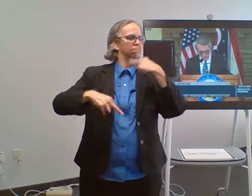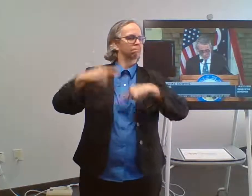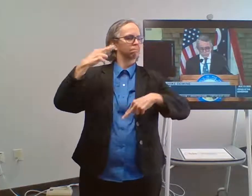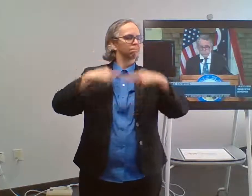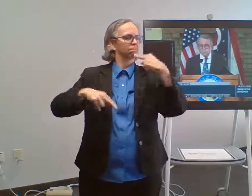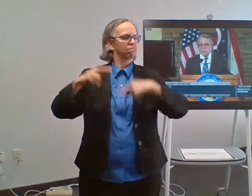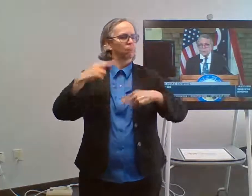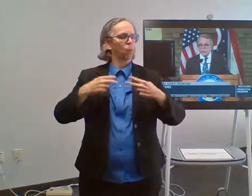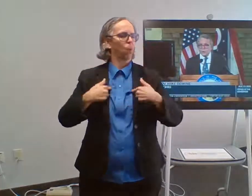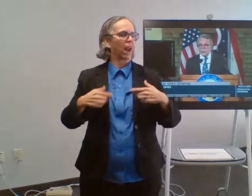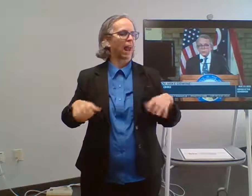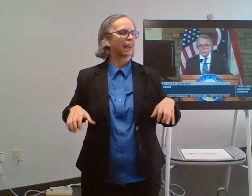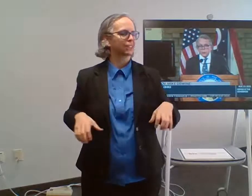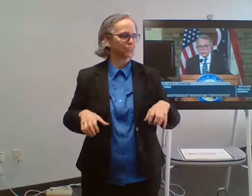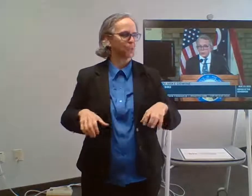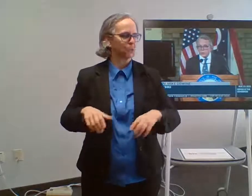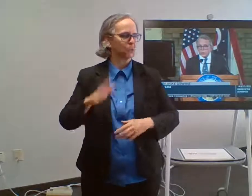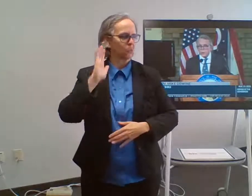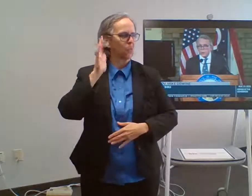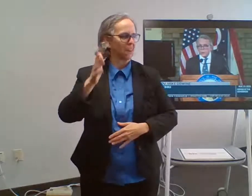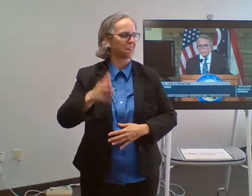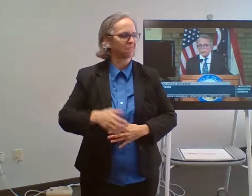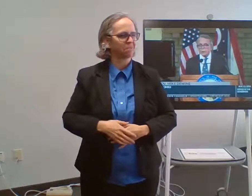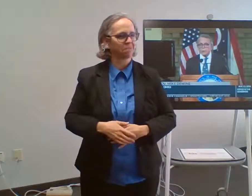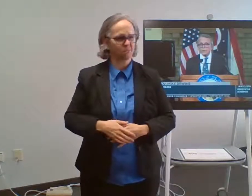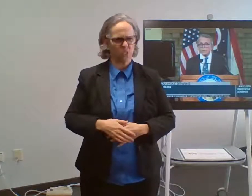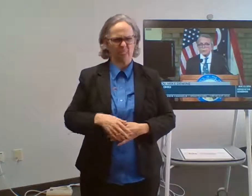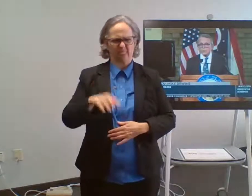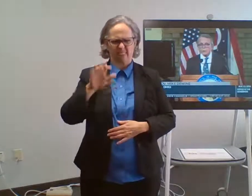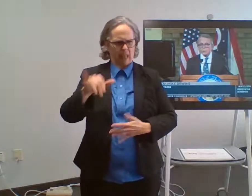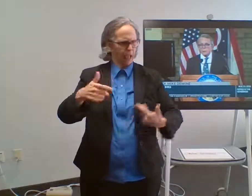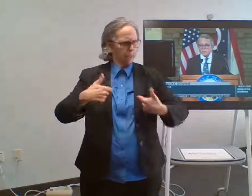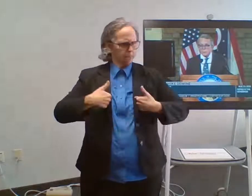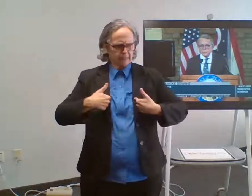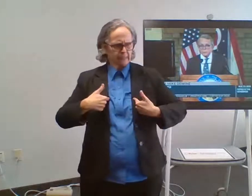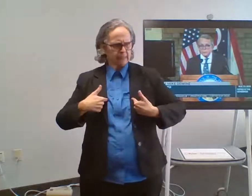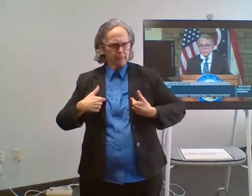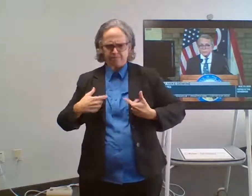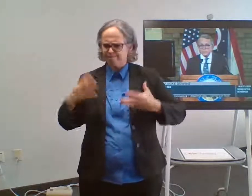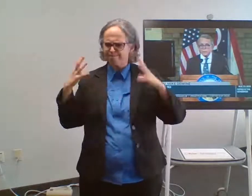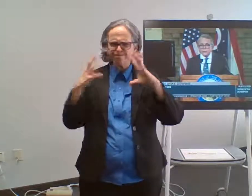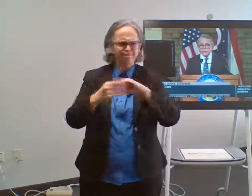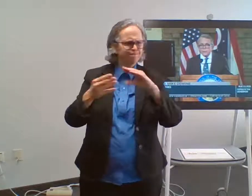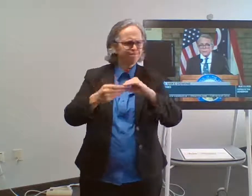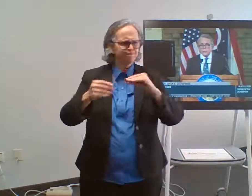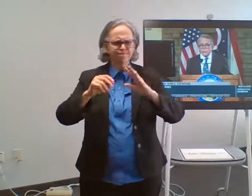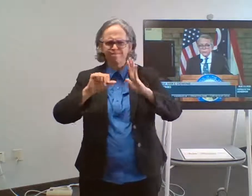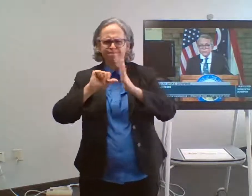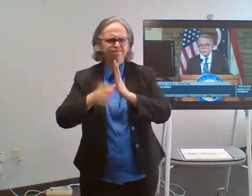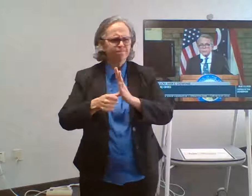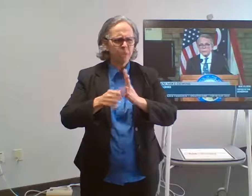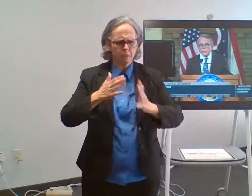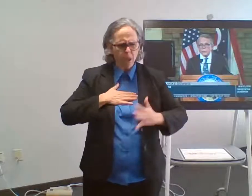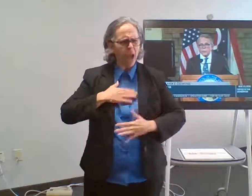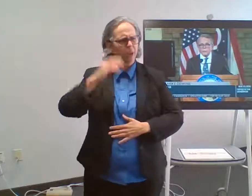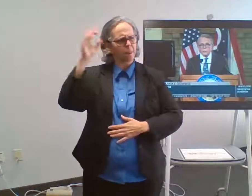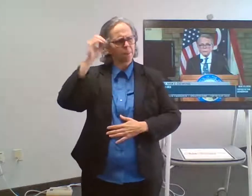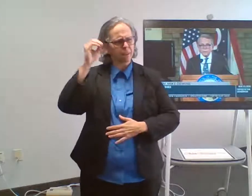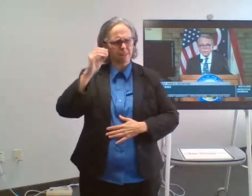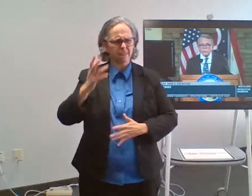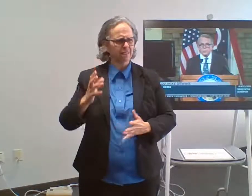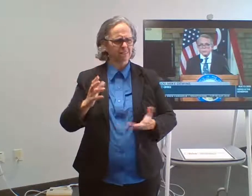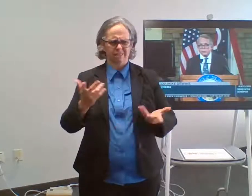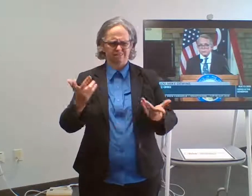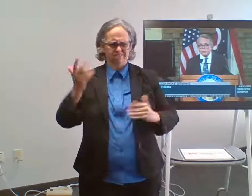made my statement today very, very, very clear about what I think about this. And there are these disparities in health. There are disparities